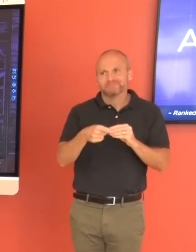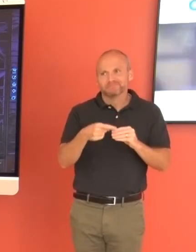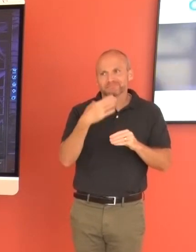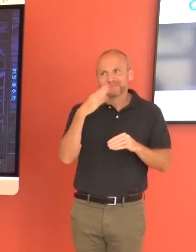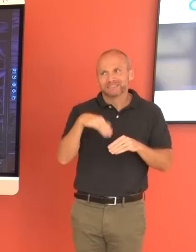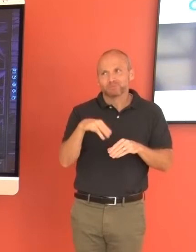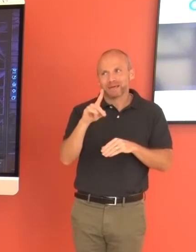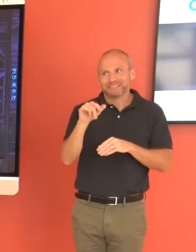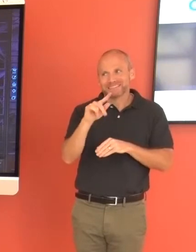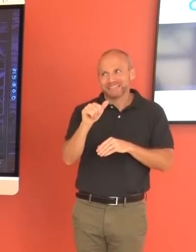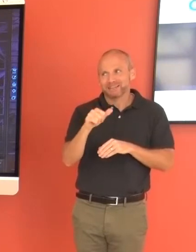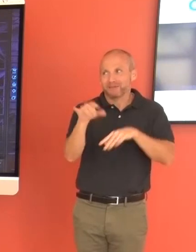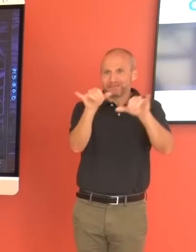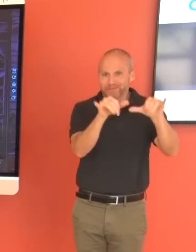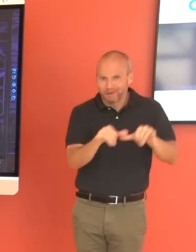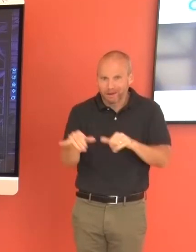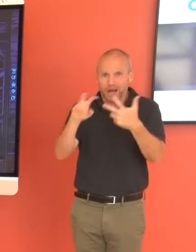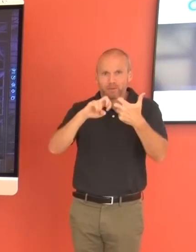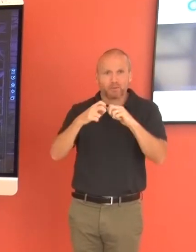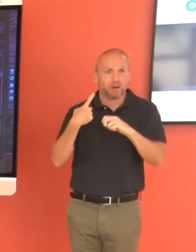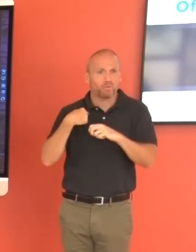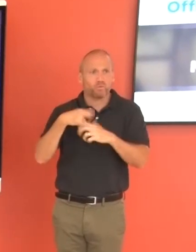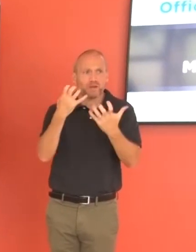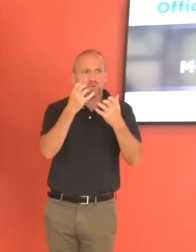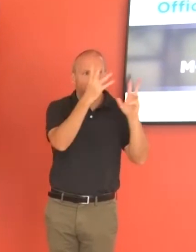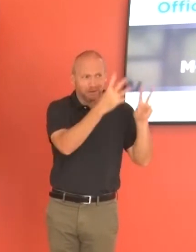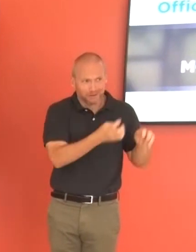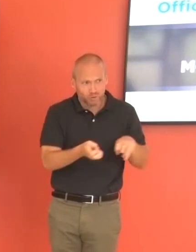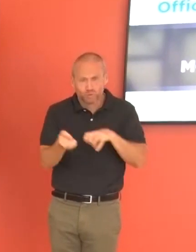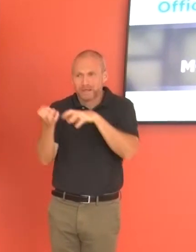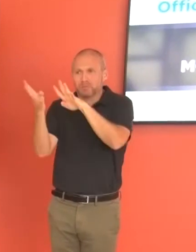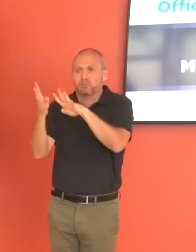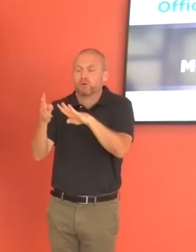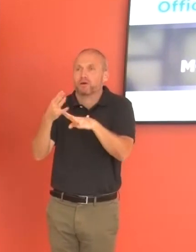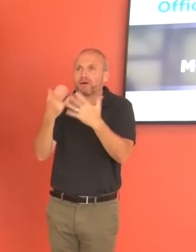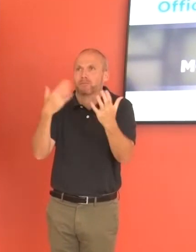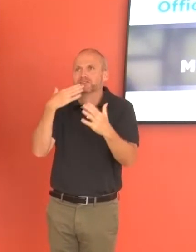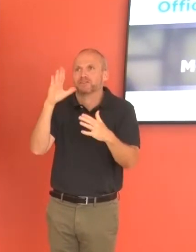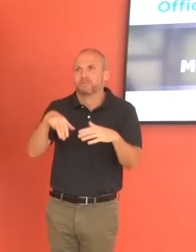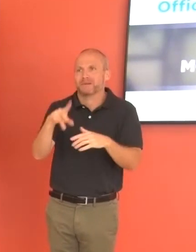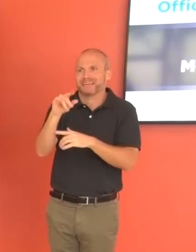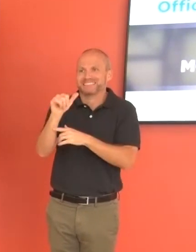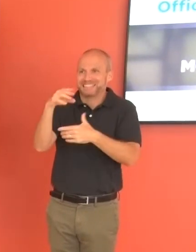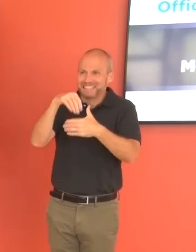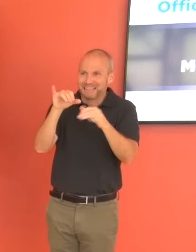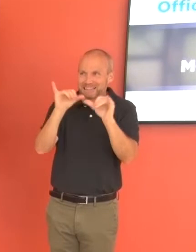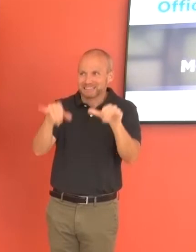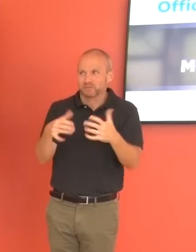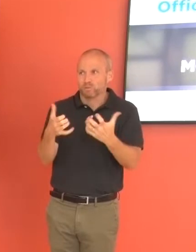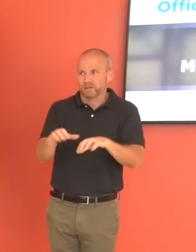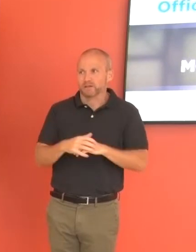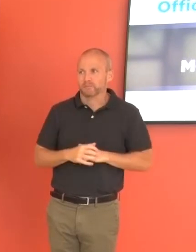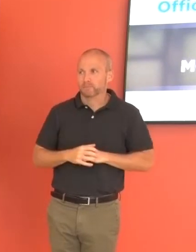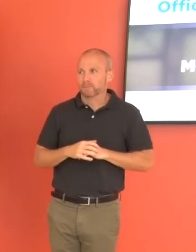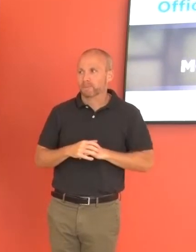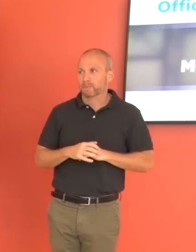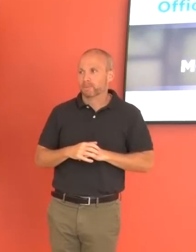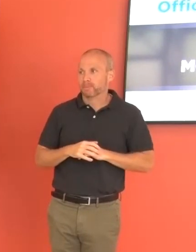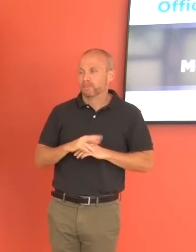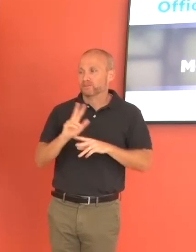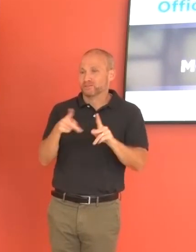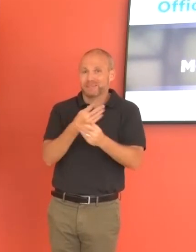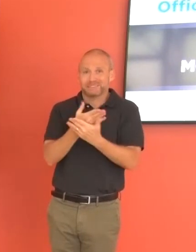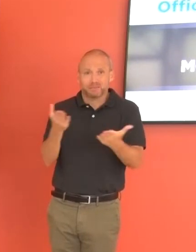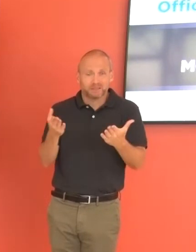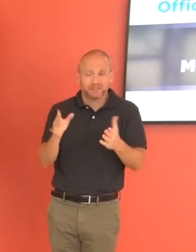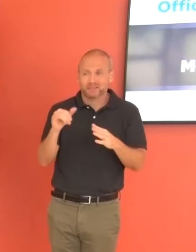common problem. We don't want to import a whole bunch of bad data into the system. Things like that, things like the